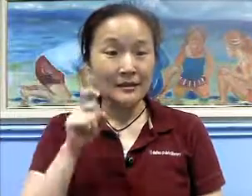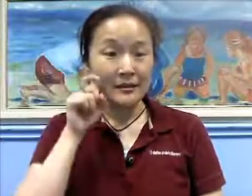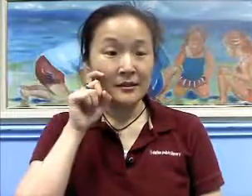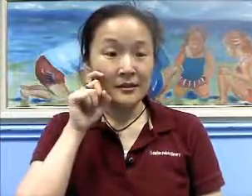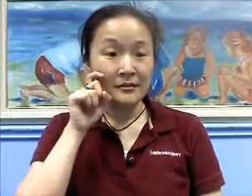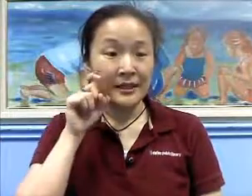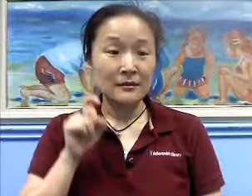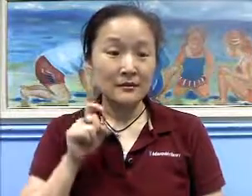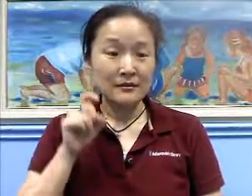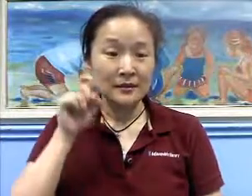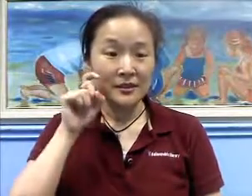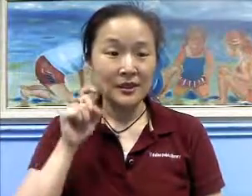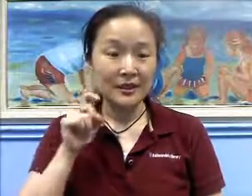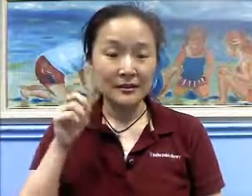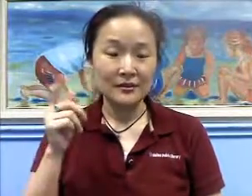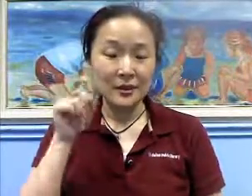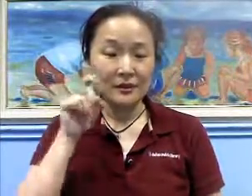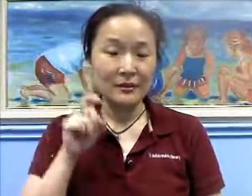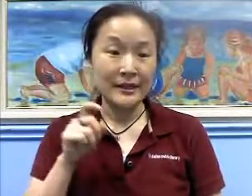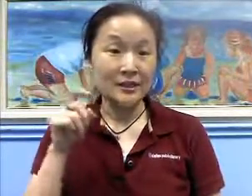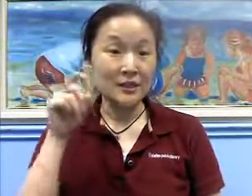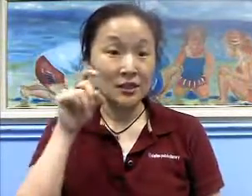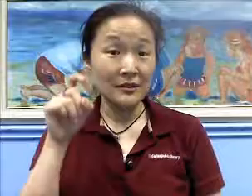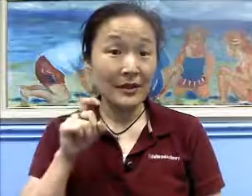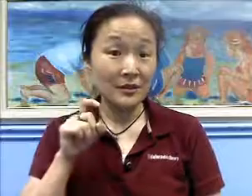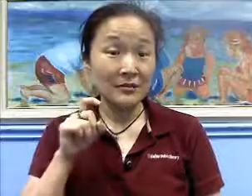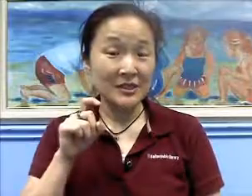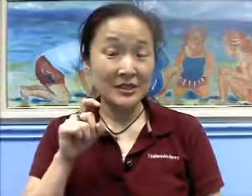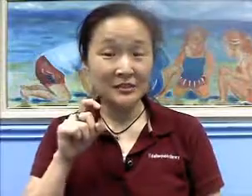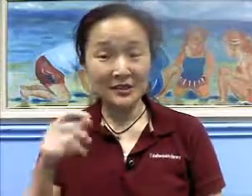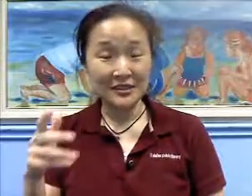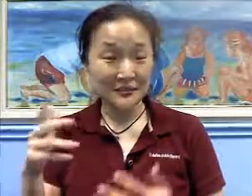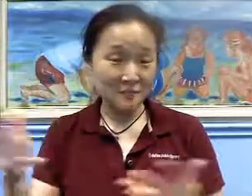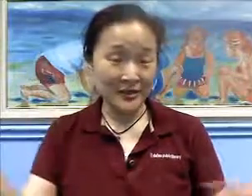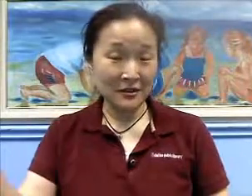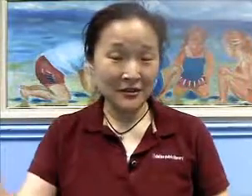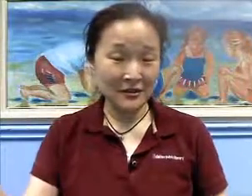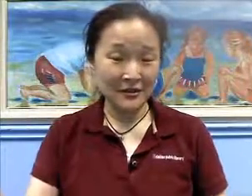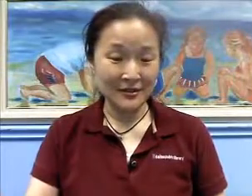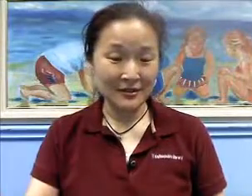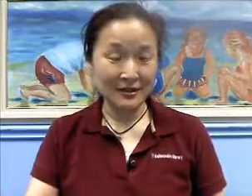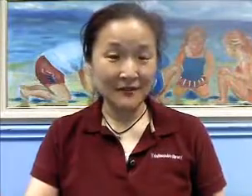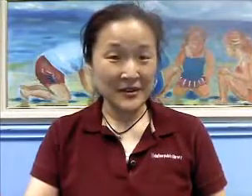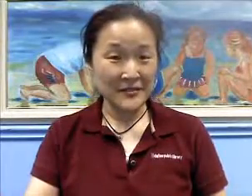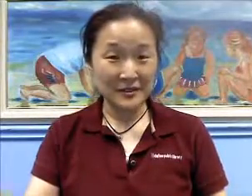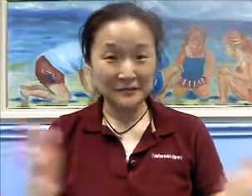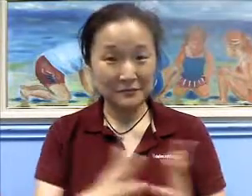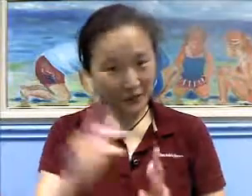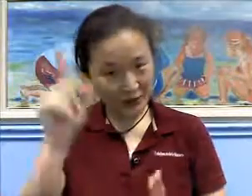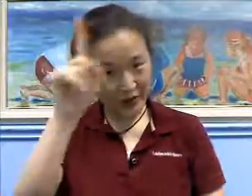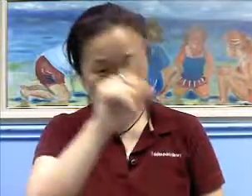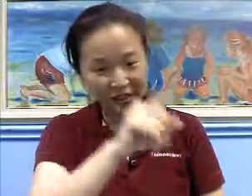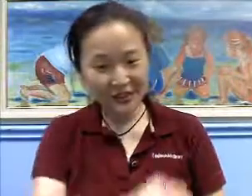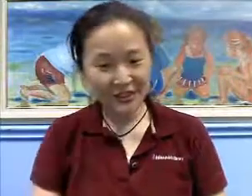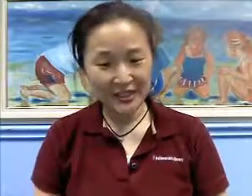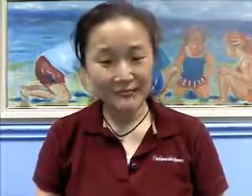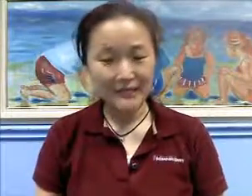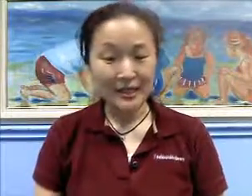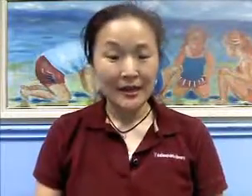and you go down. Gender, like the two X chromosomes, because we all start off female. Read your biology.